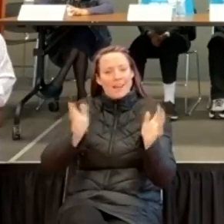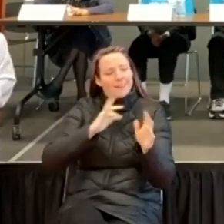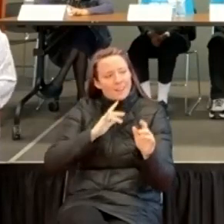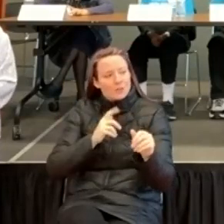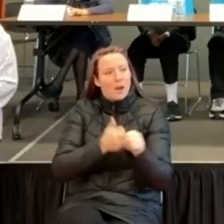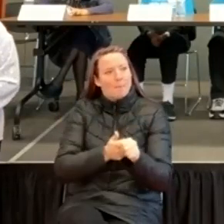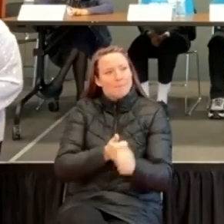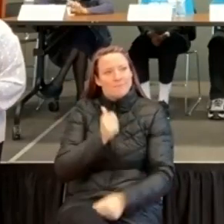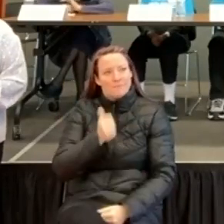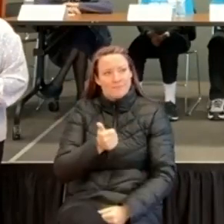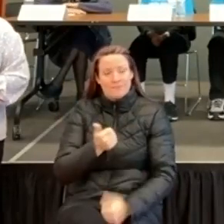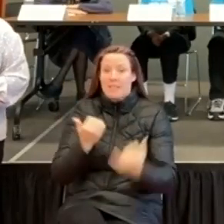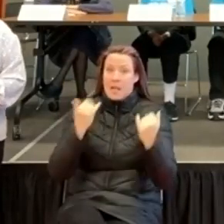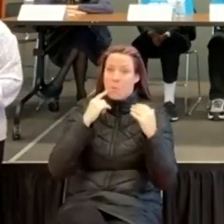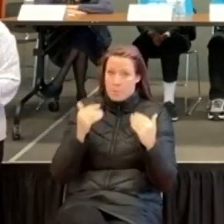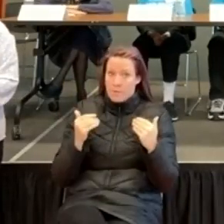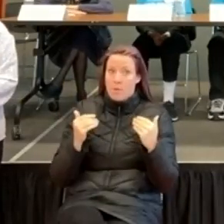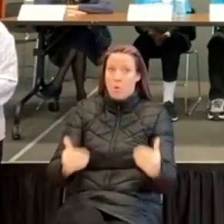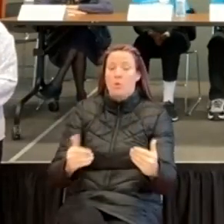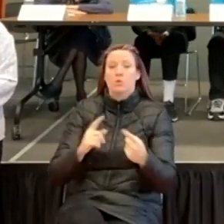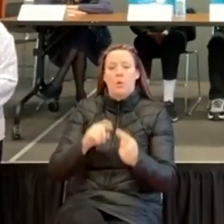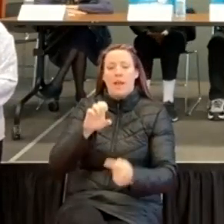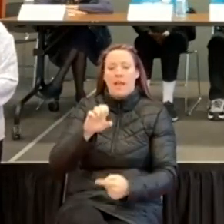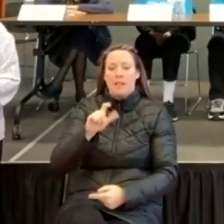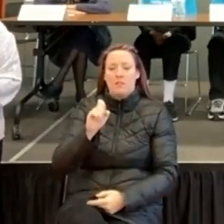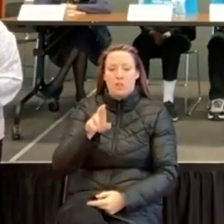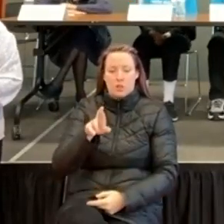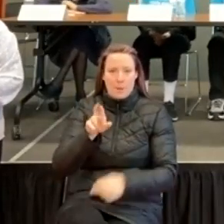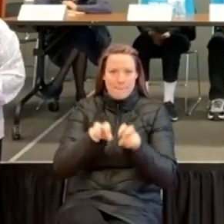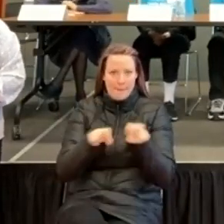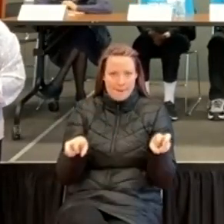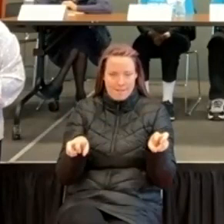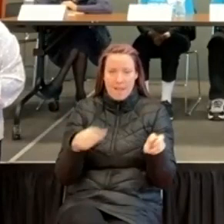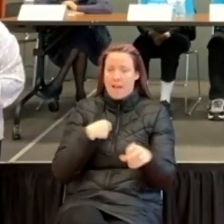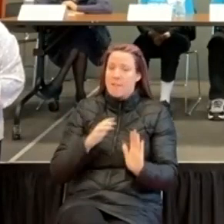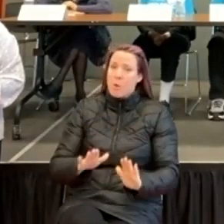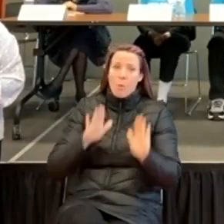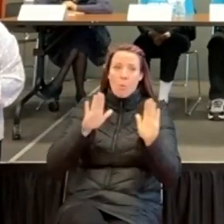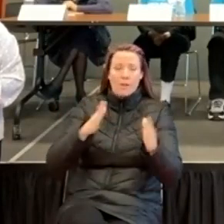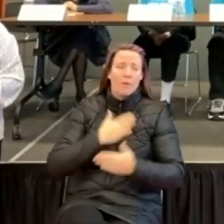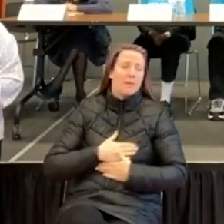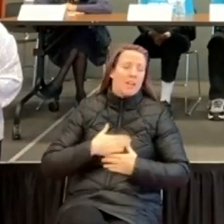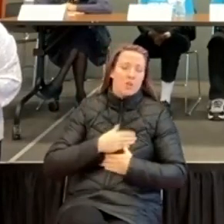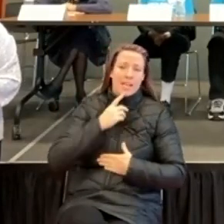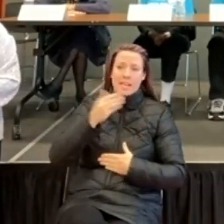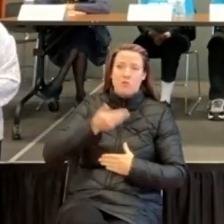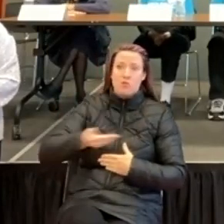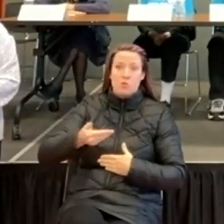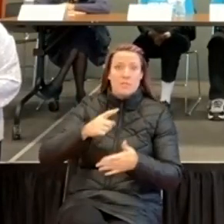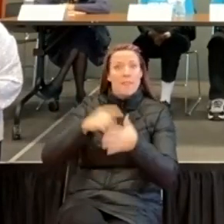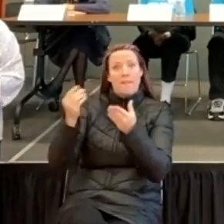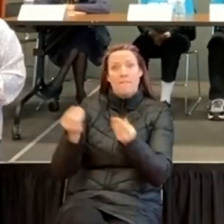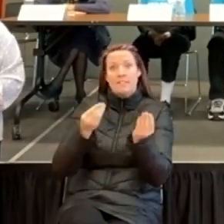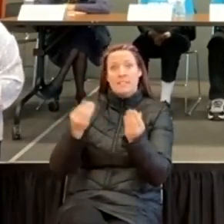up. We're now going to move forward into our elder panel. I have the wonderful pleasure of introducing the